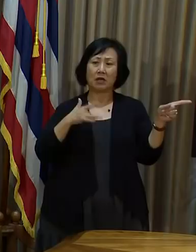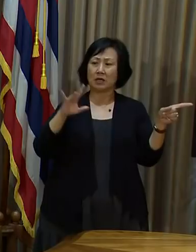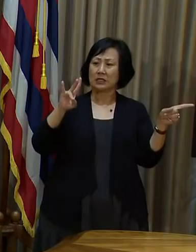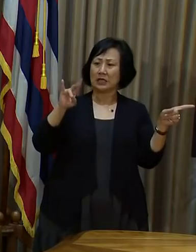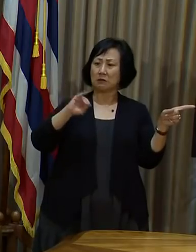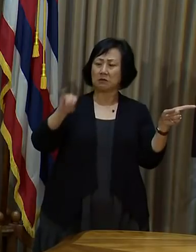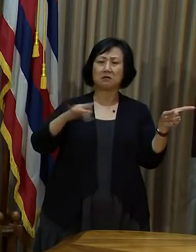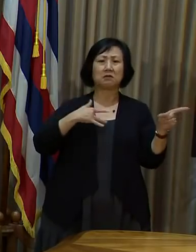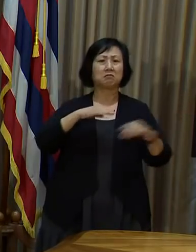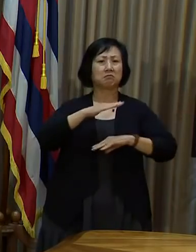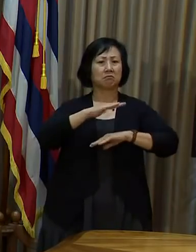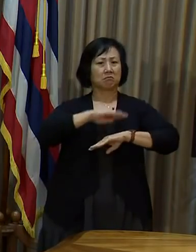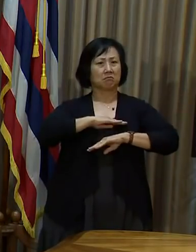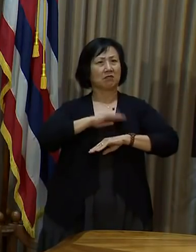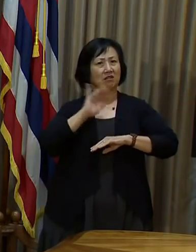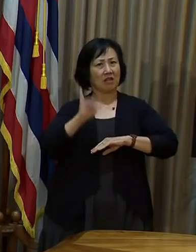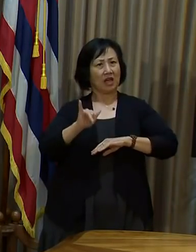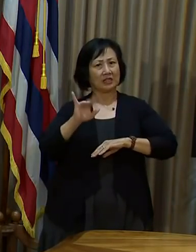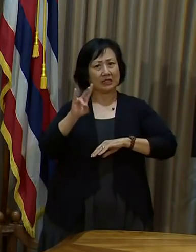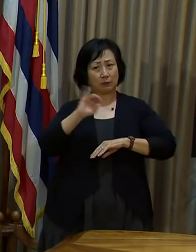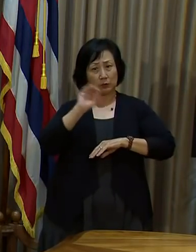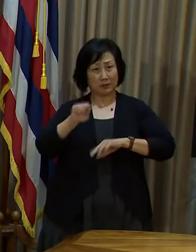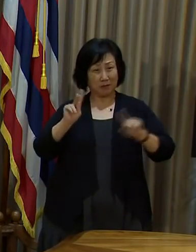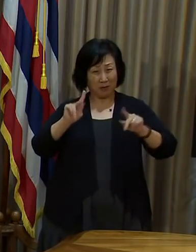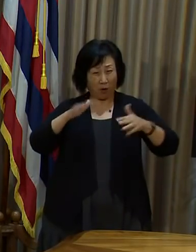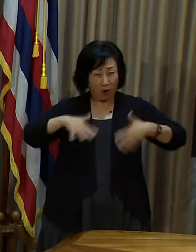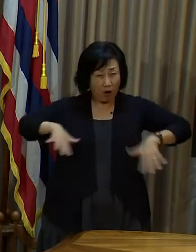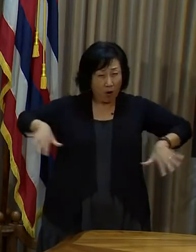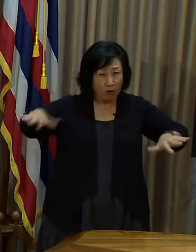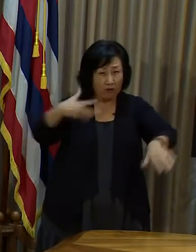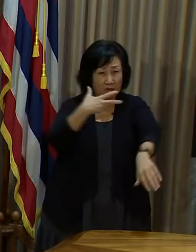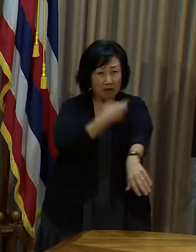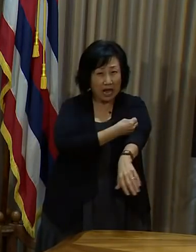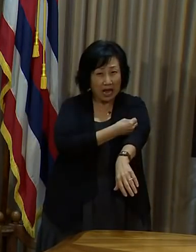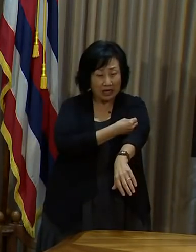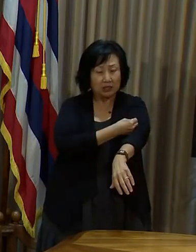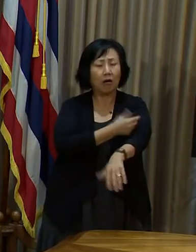70% of our community being fully vaccinated that we could